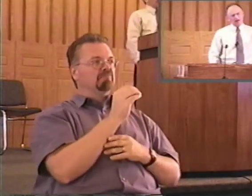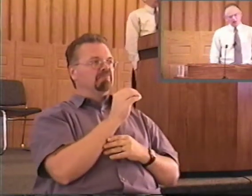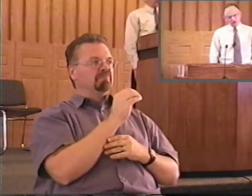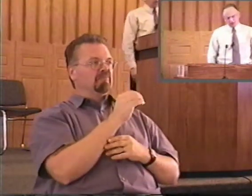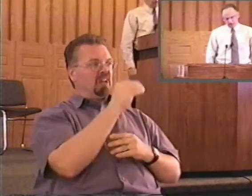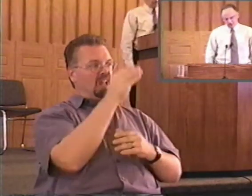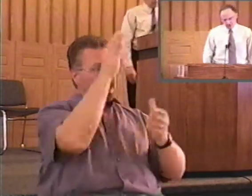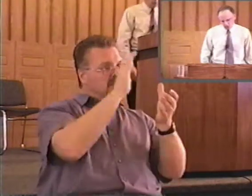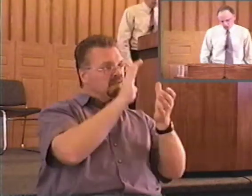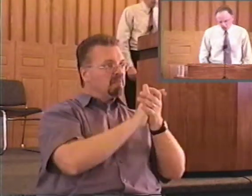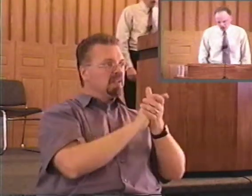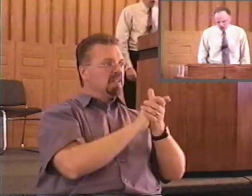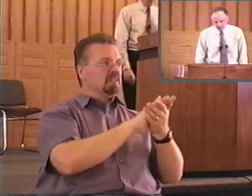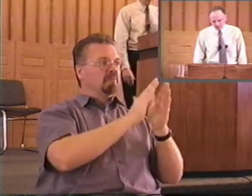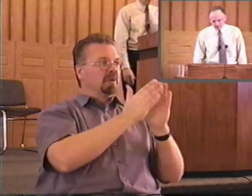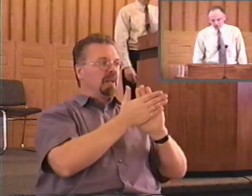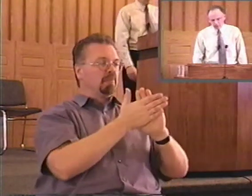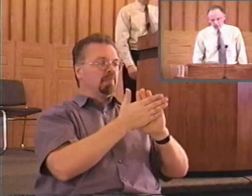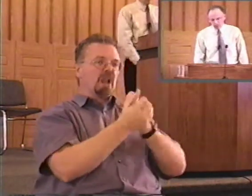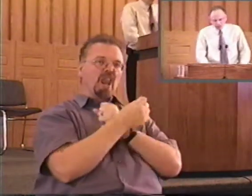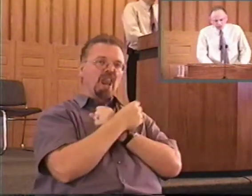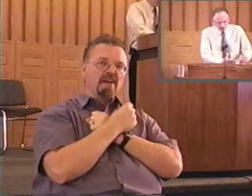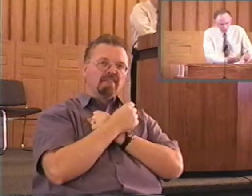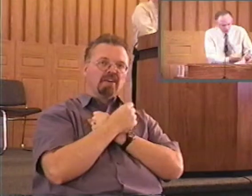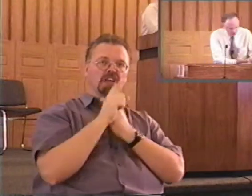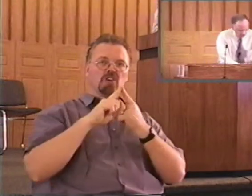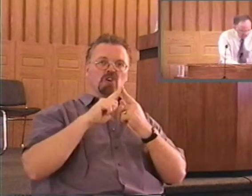and compassionate to their wives,